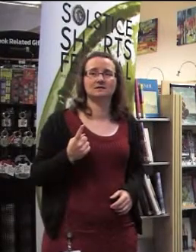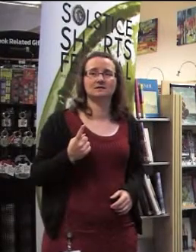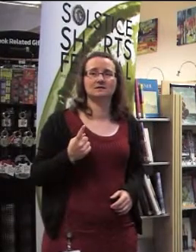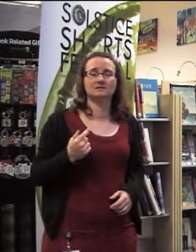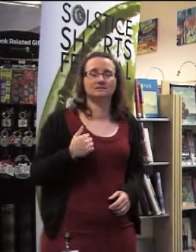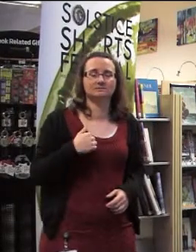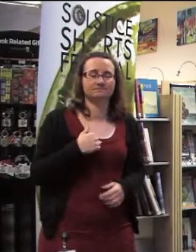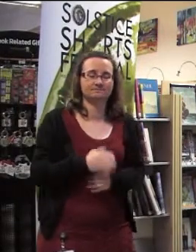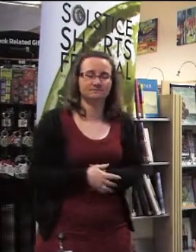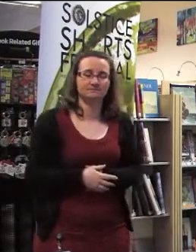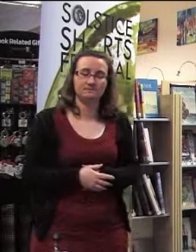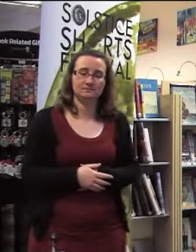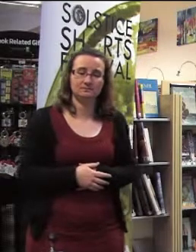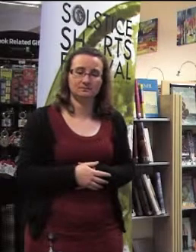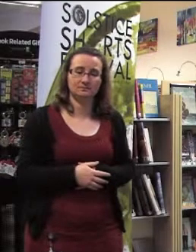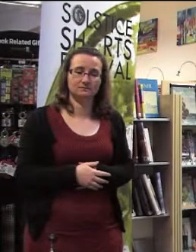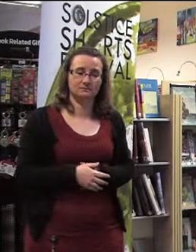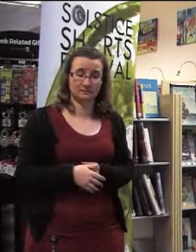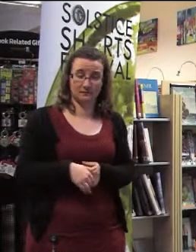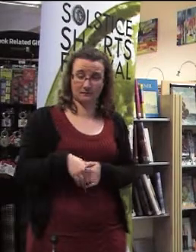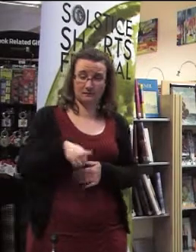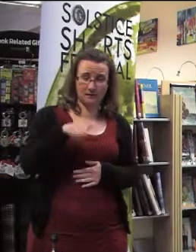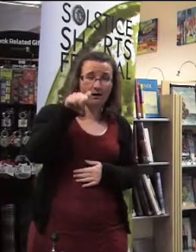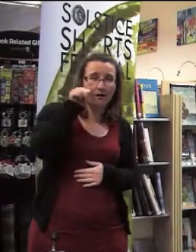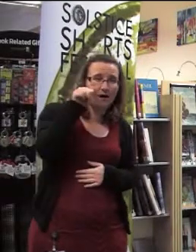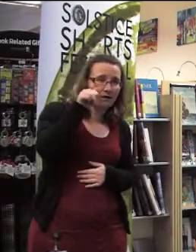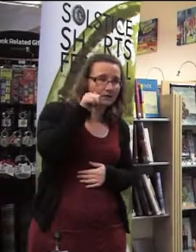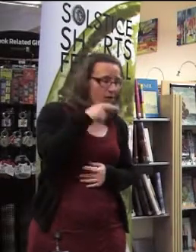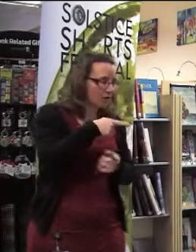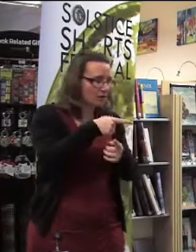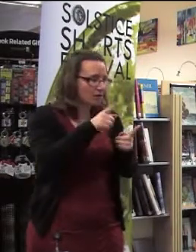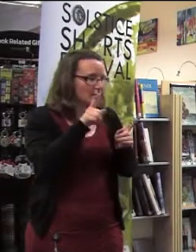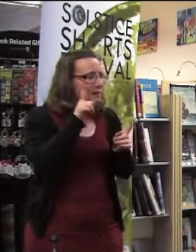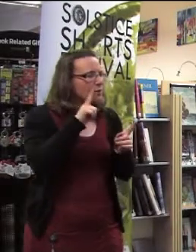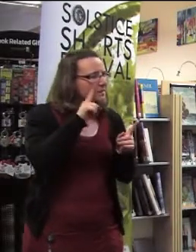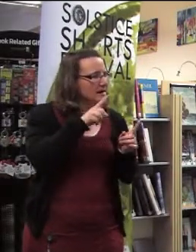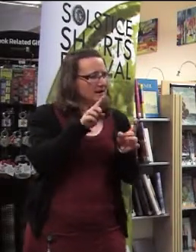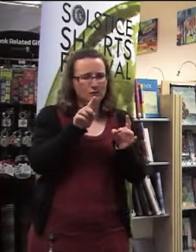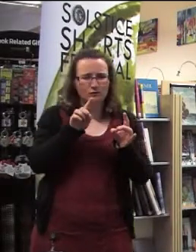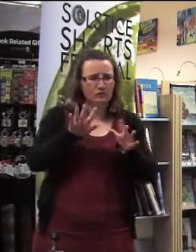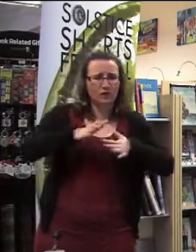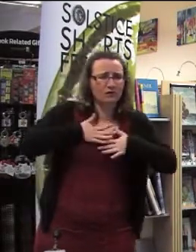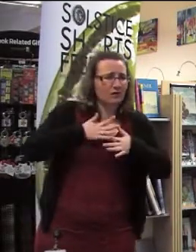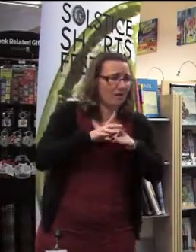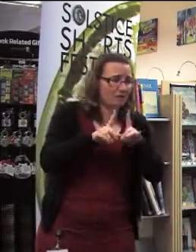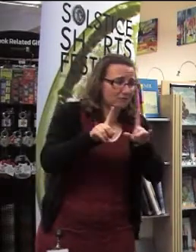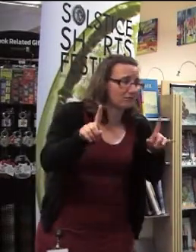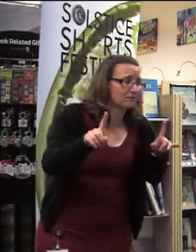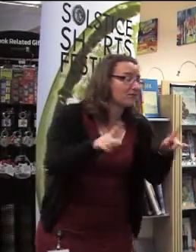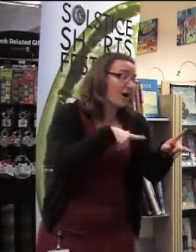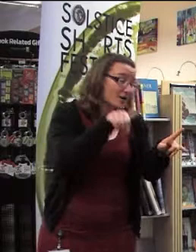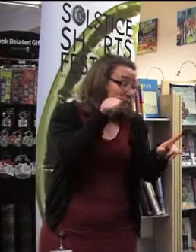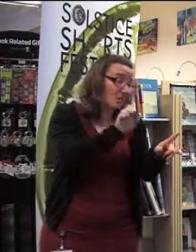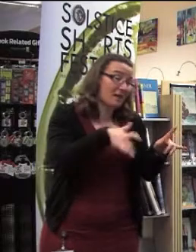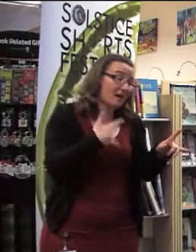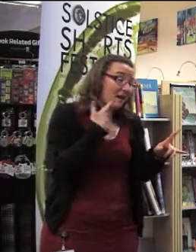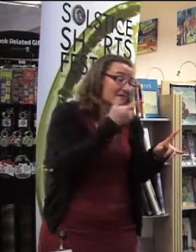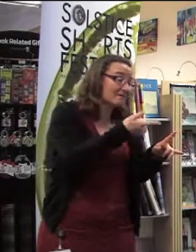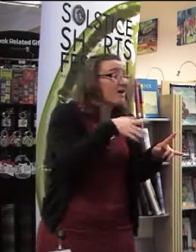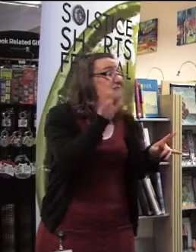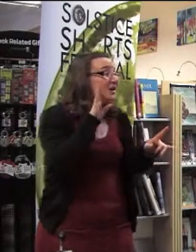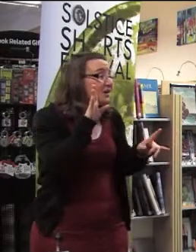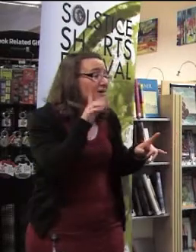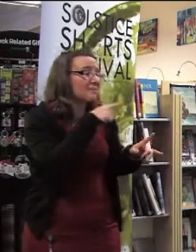I know what their lives are, the women who've lost love. I've heard them outside in the darkness beneath our